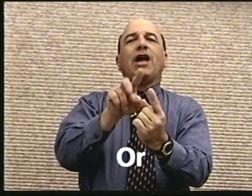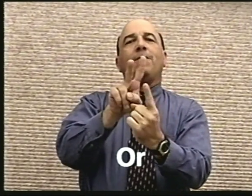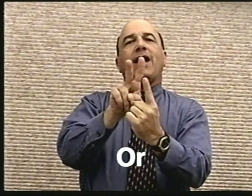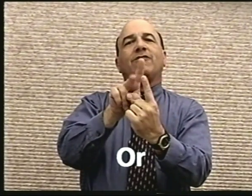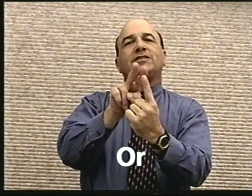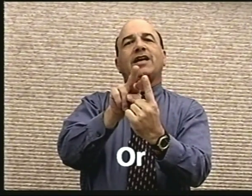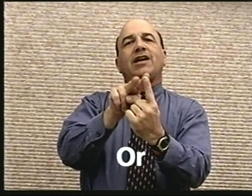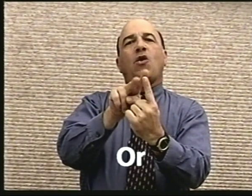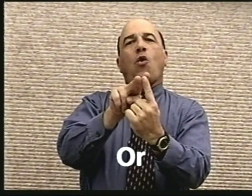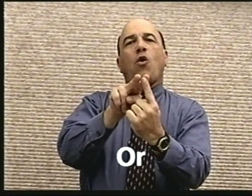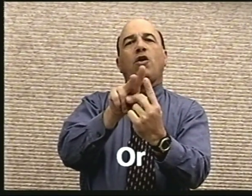sometimes I'm saying or.